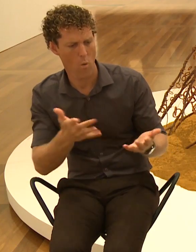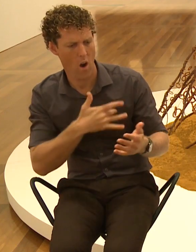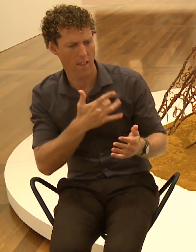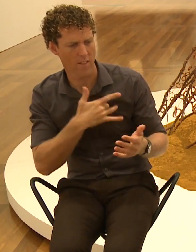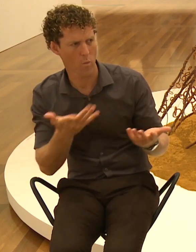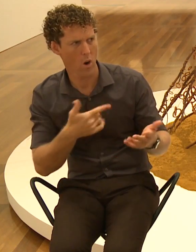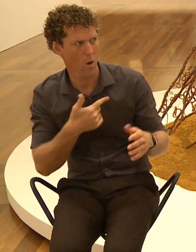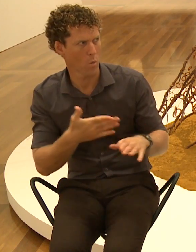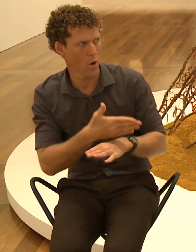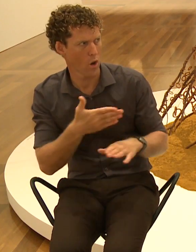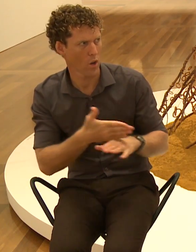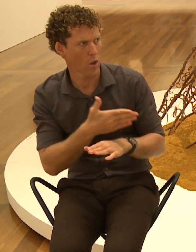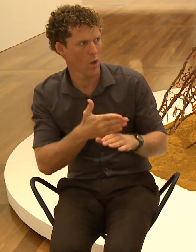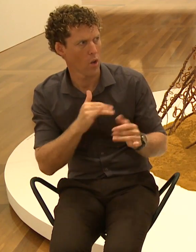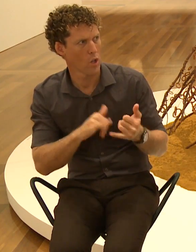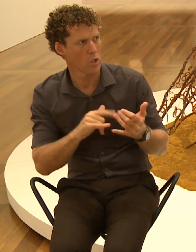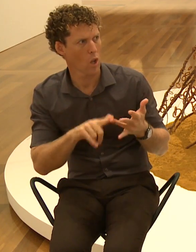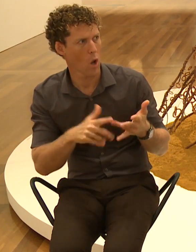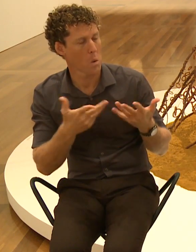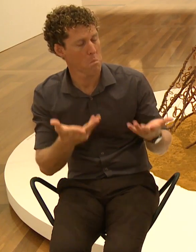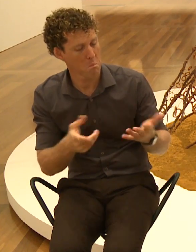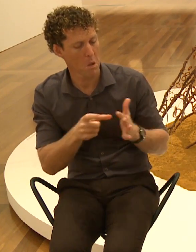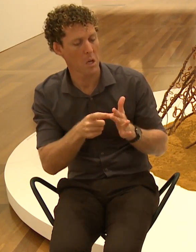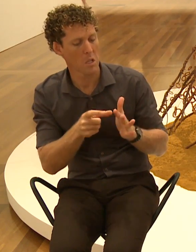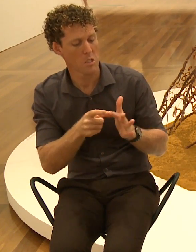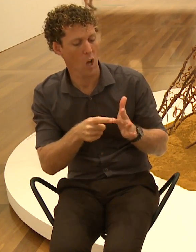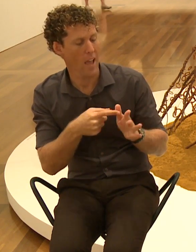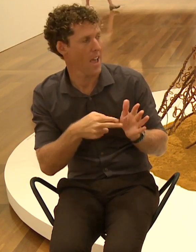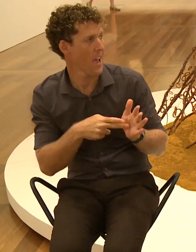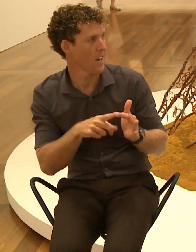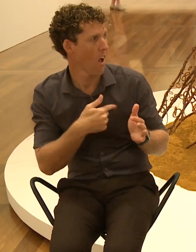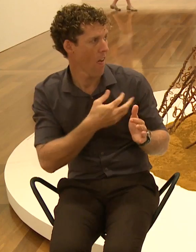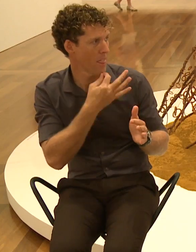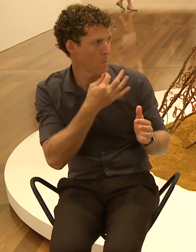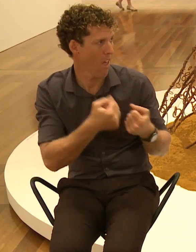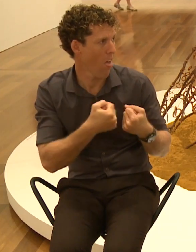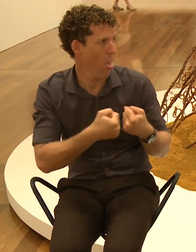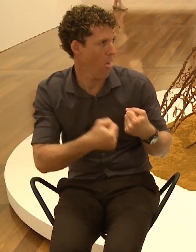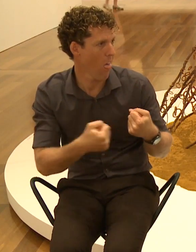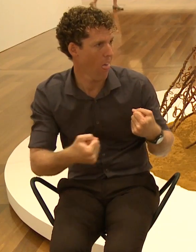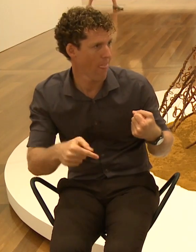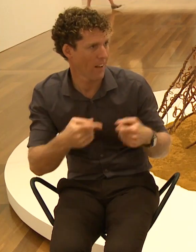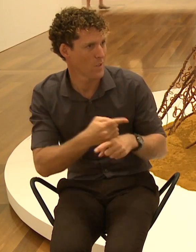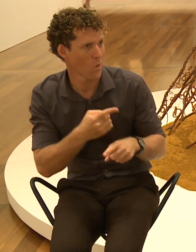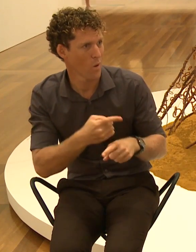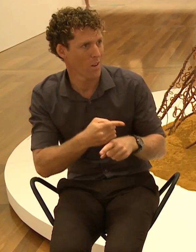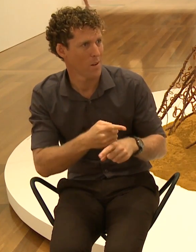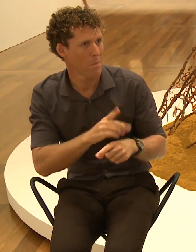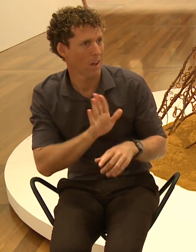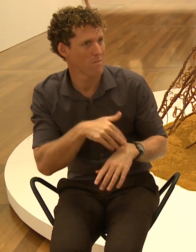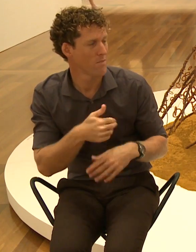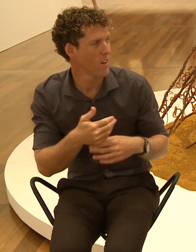work in. So yes, Diane. I probably raved on a bit there, but no. But I know.